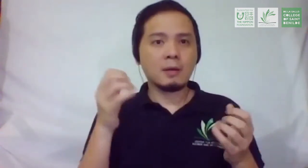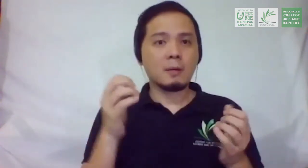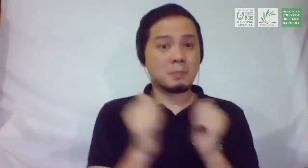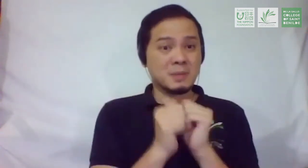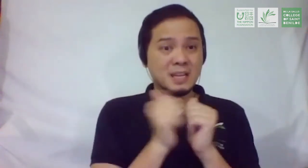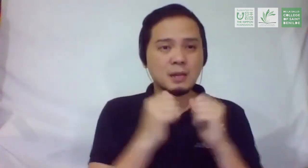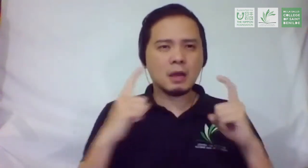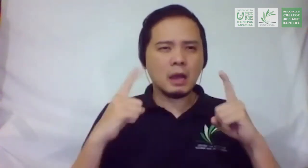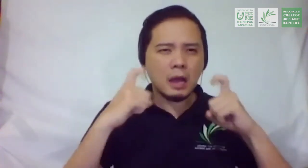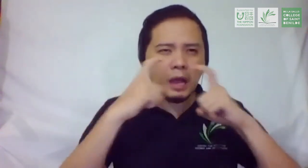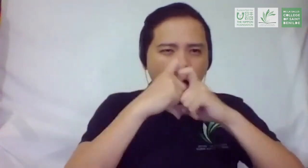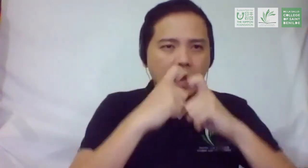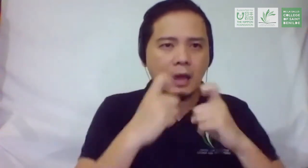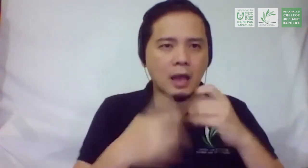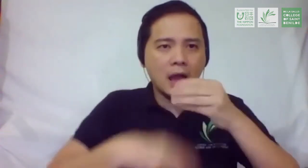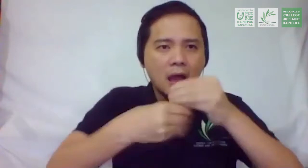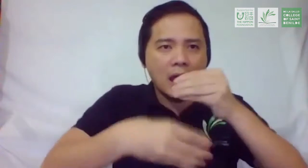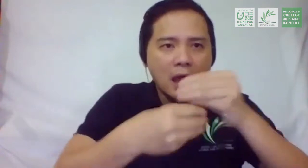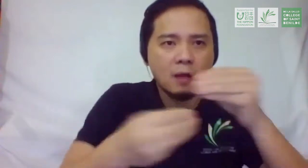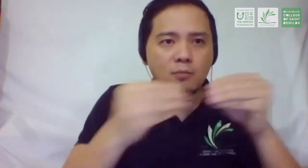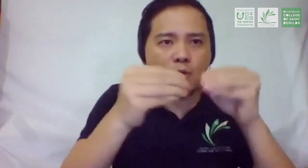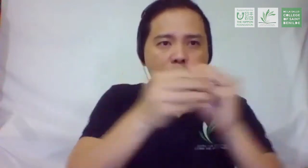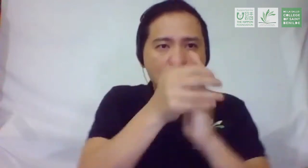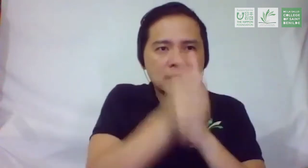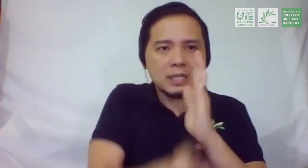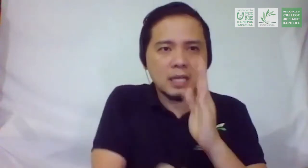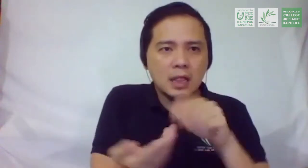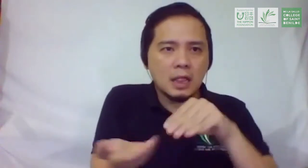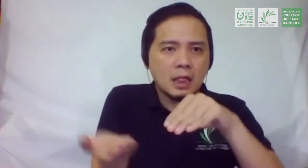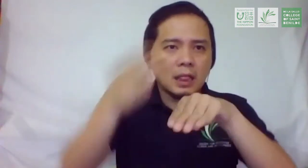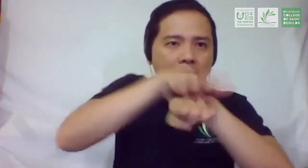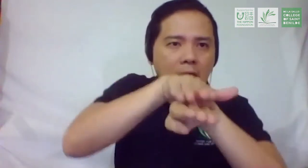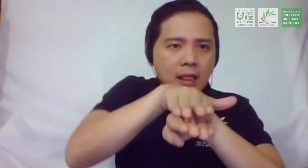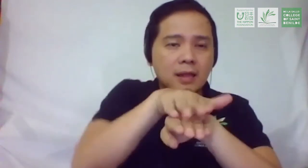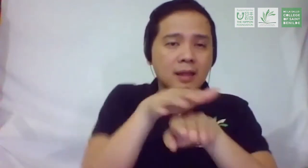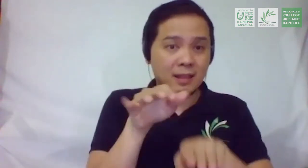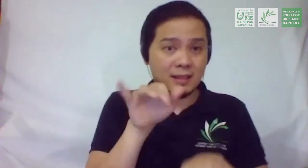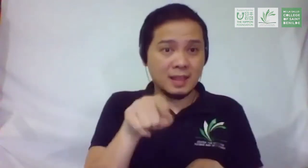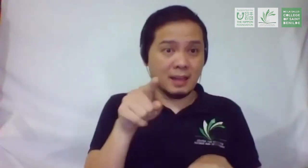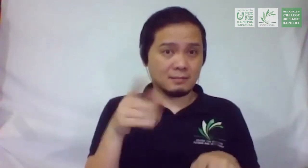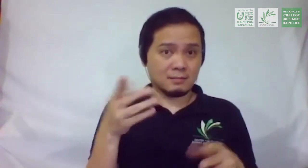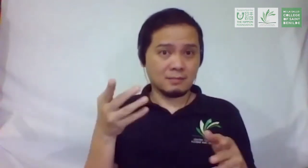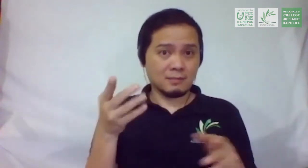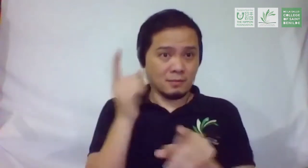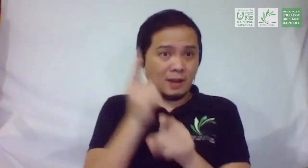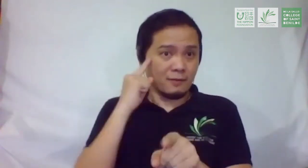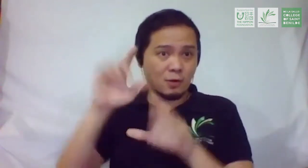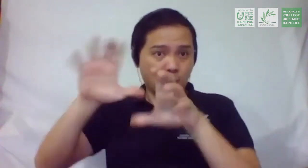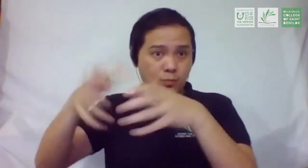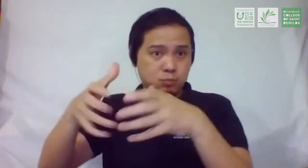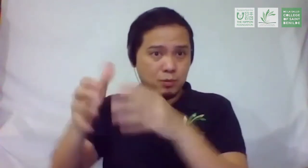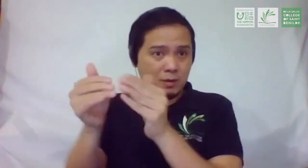complexity and skill, but we're only focusing on introductory level.